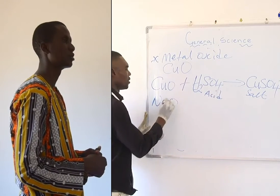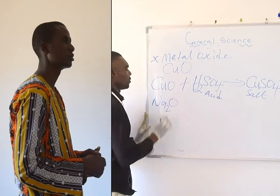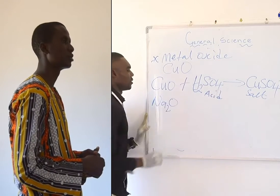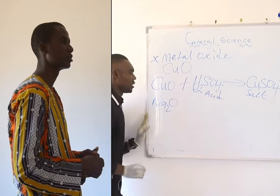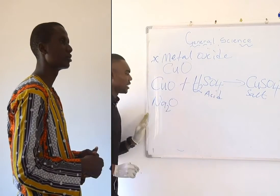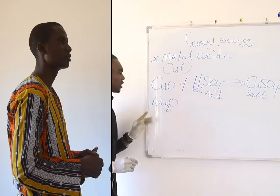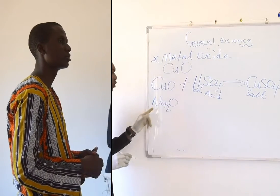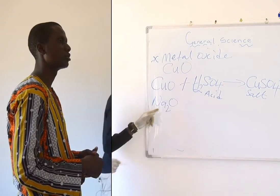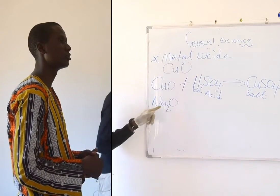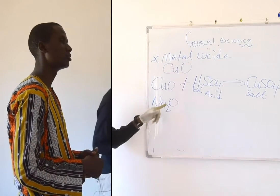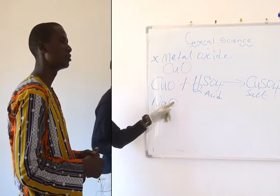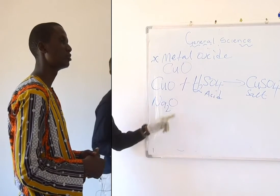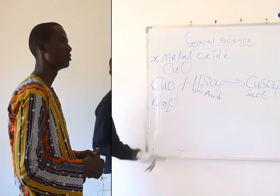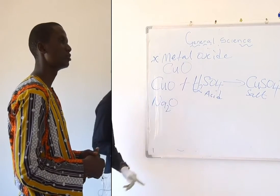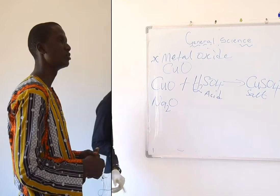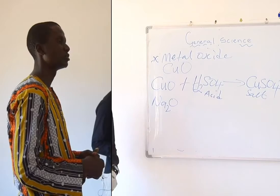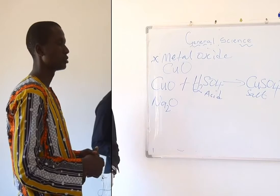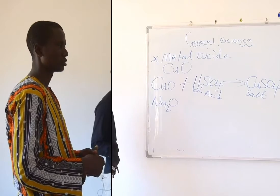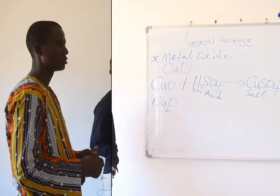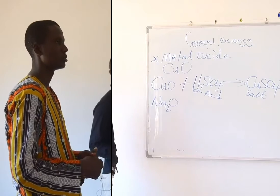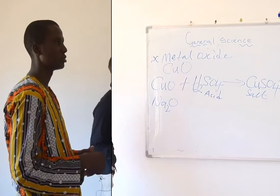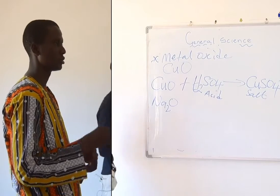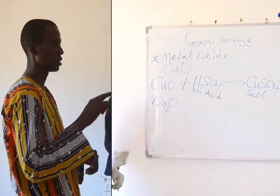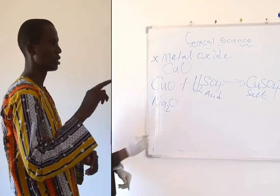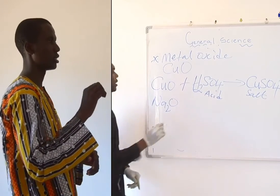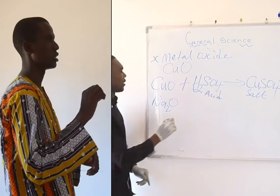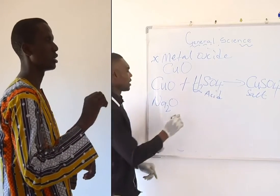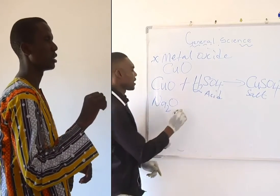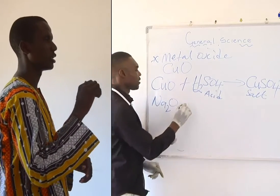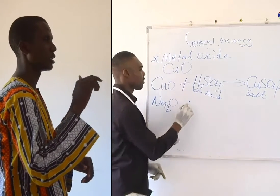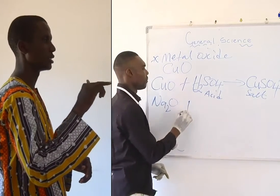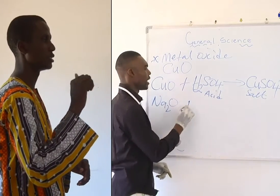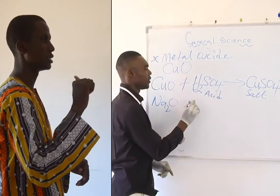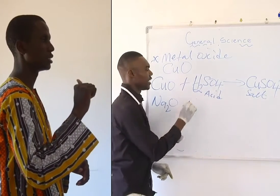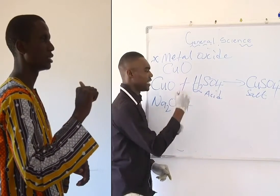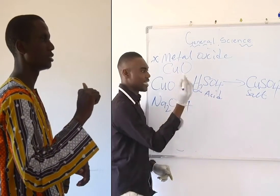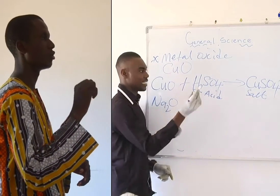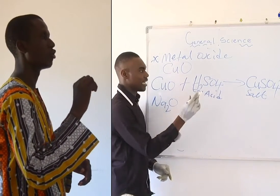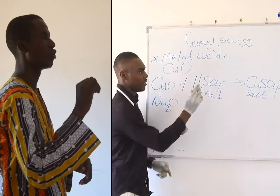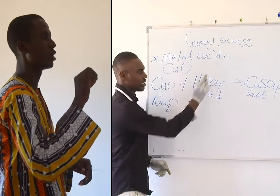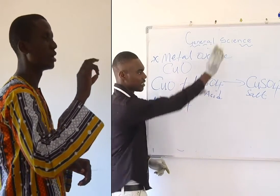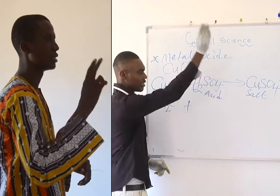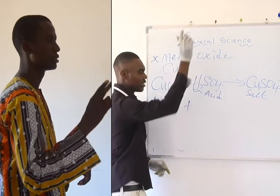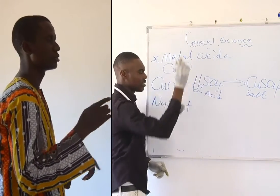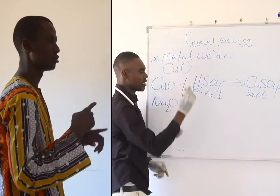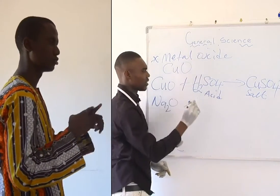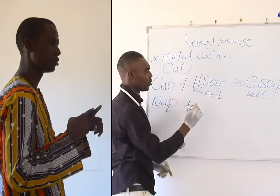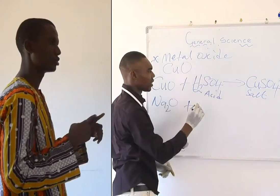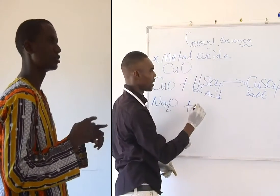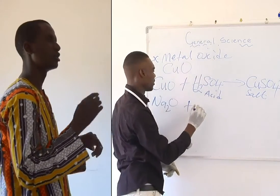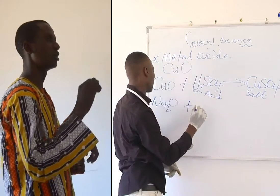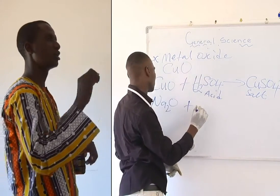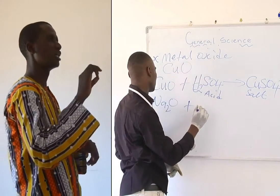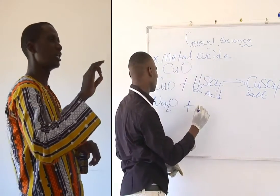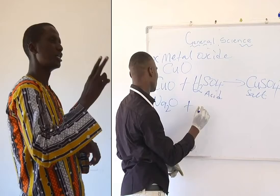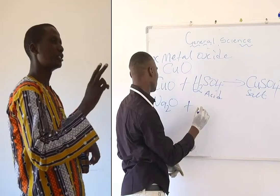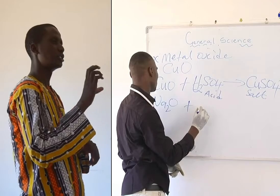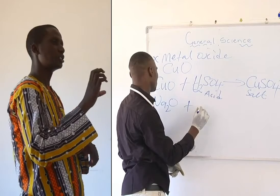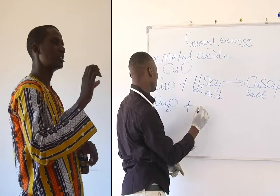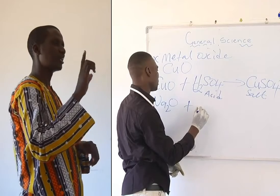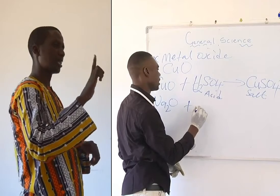Na2O. This is sodium oxide, it's a metal oxide. Now let's try to combine with any acid now. Let's try to look at another